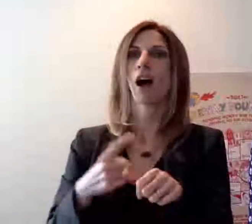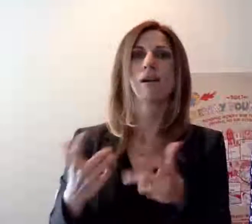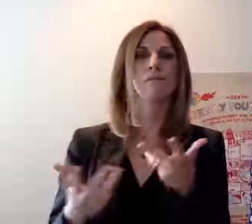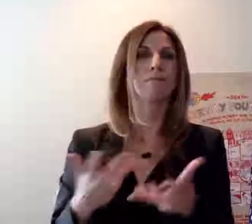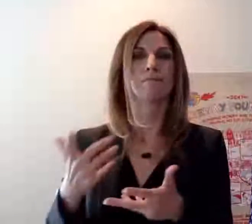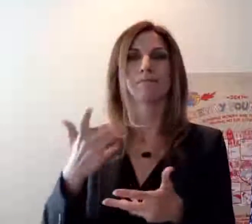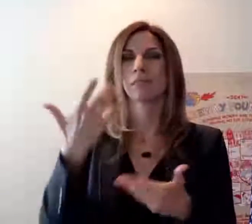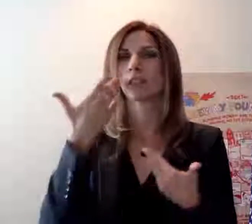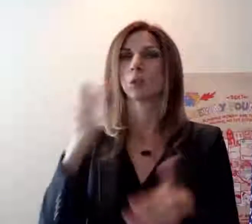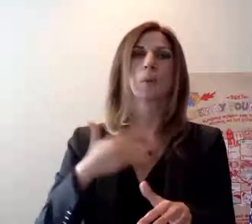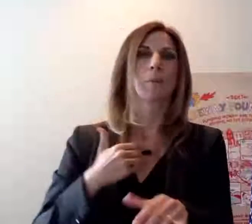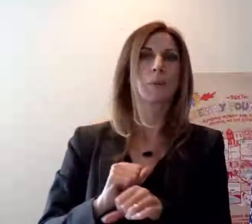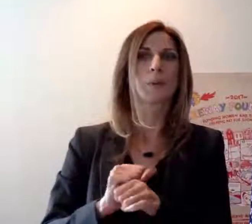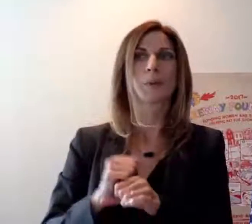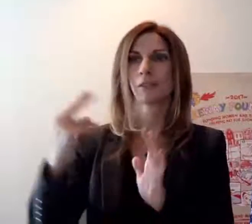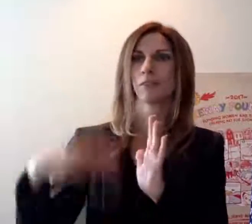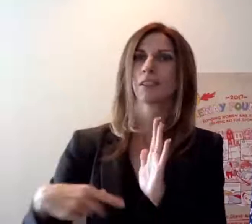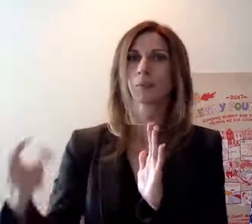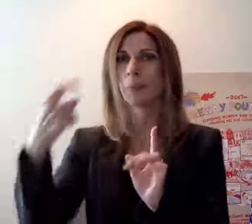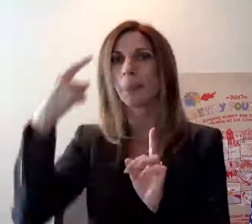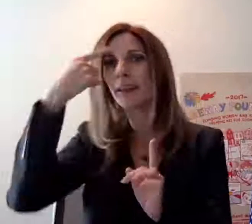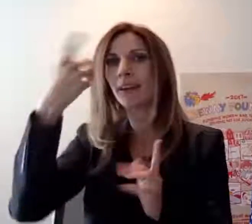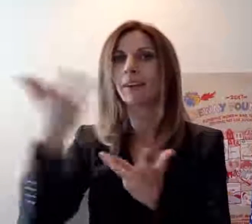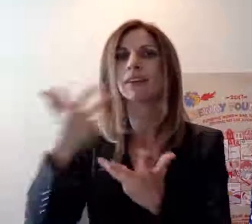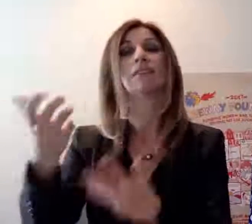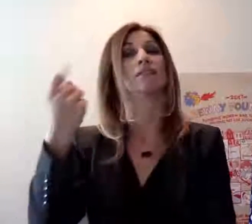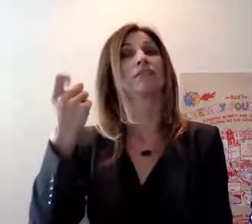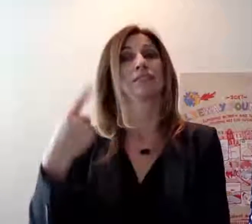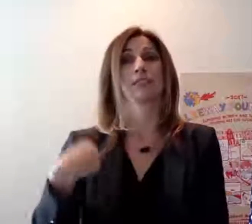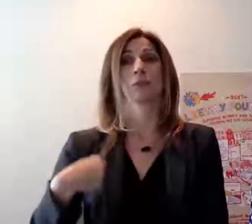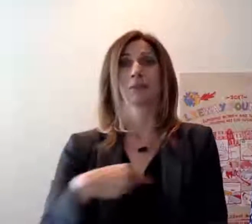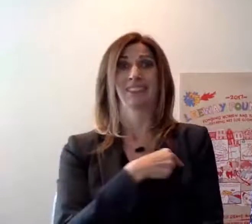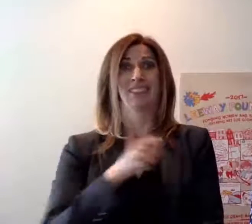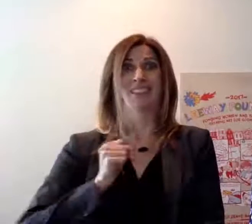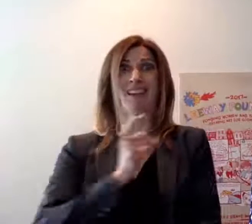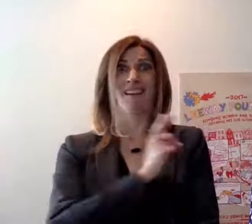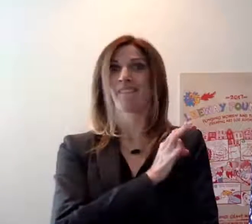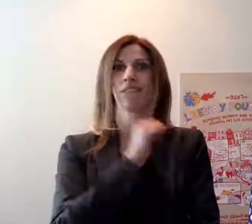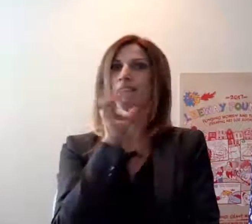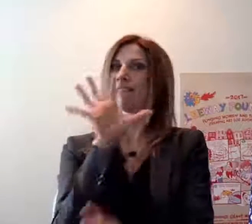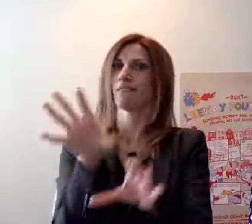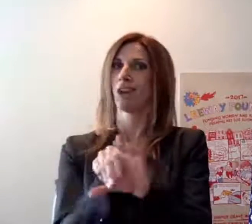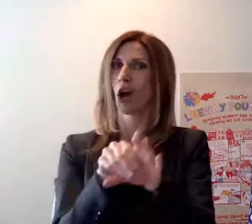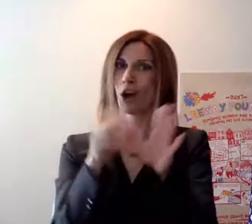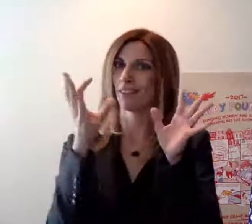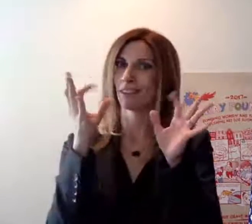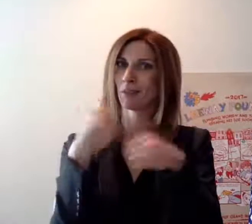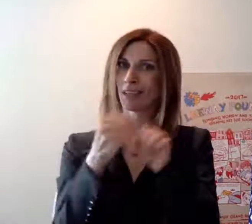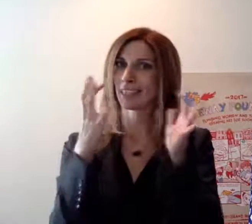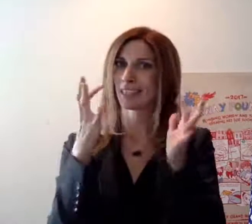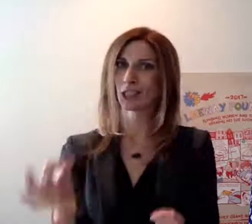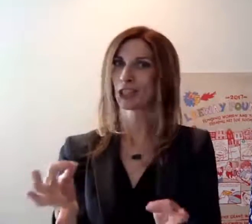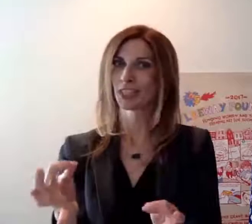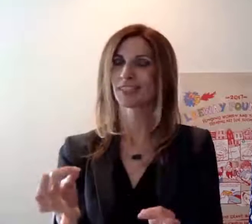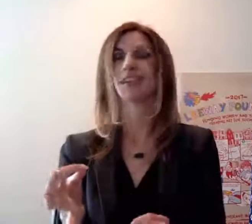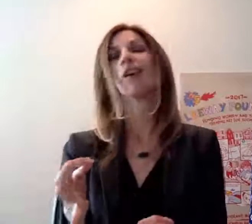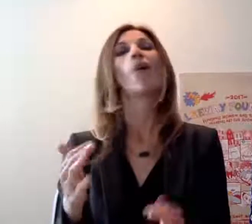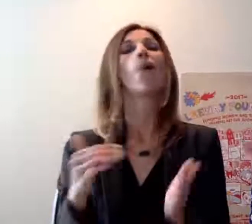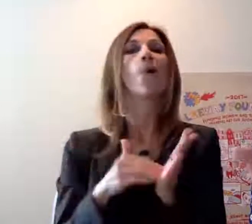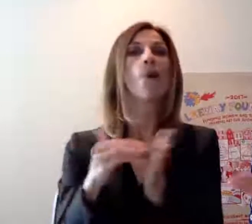who you are. As staff members, as I mentioned, we're not involved at all in the decision-making process, and we often